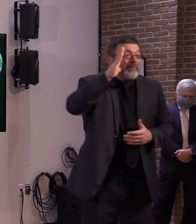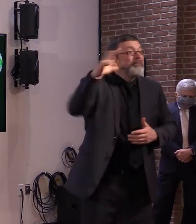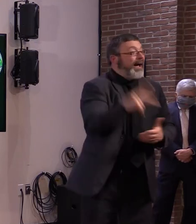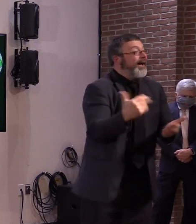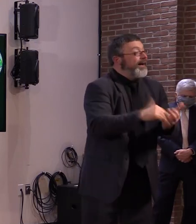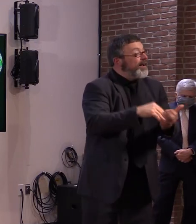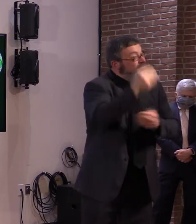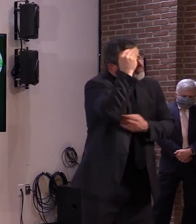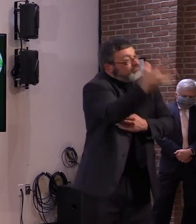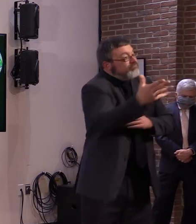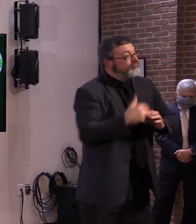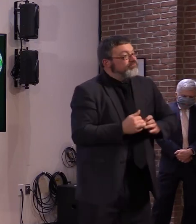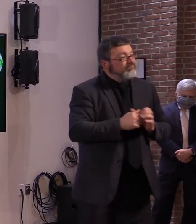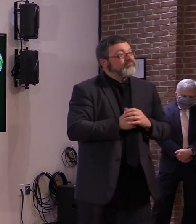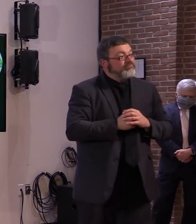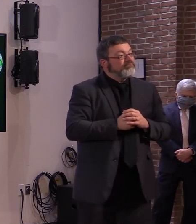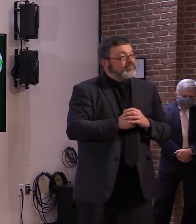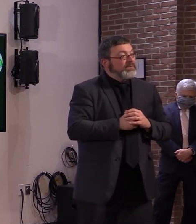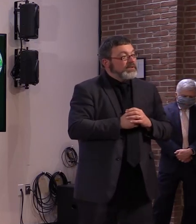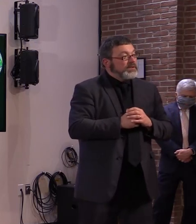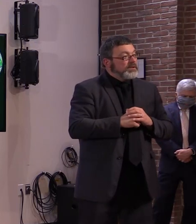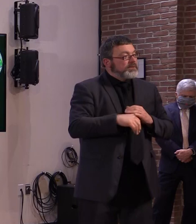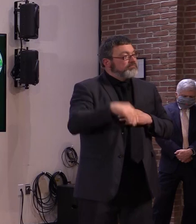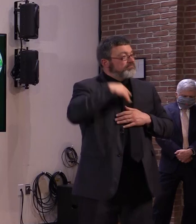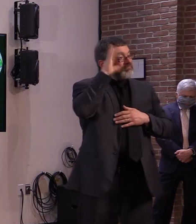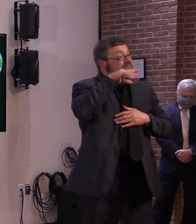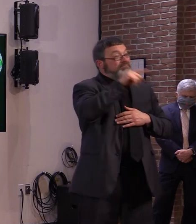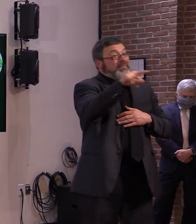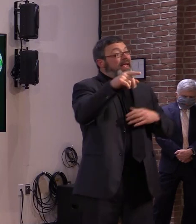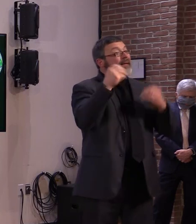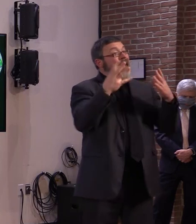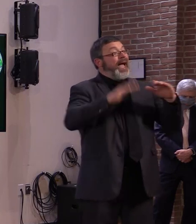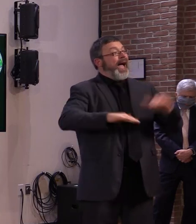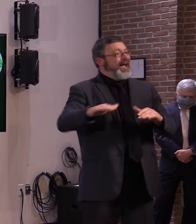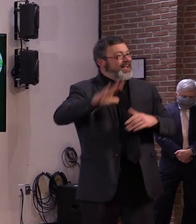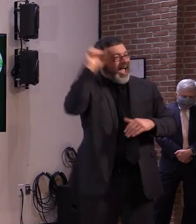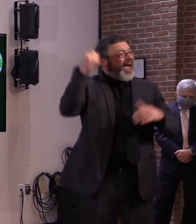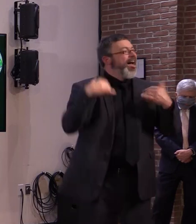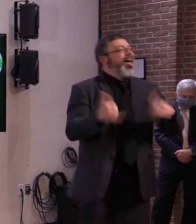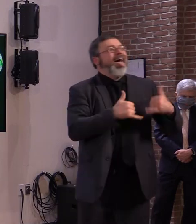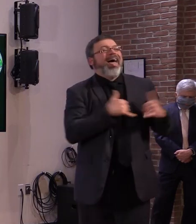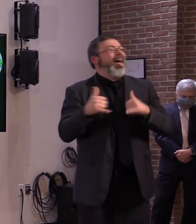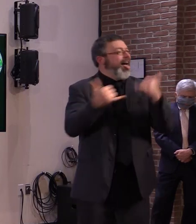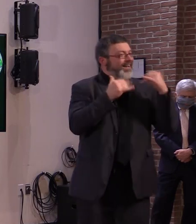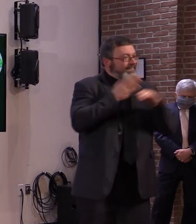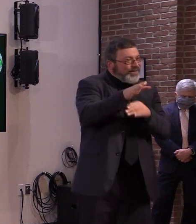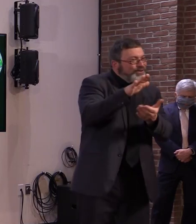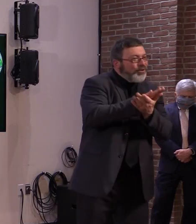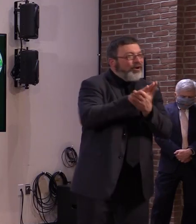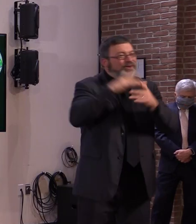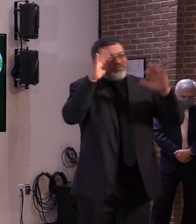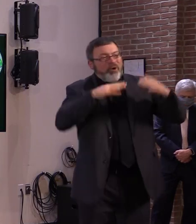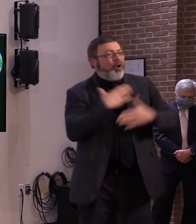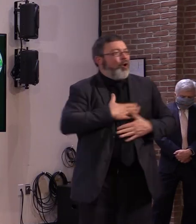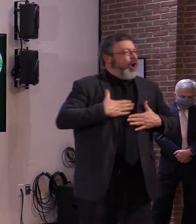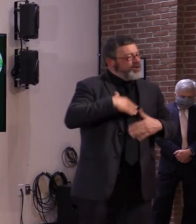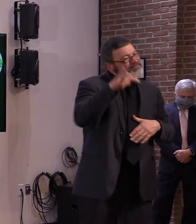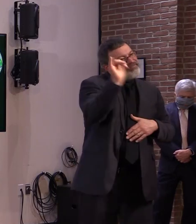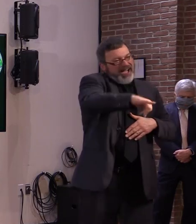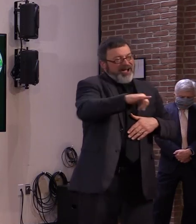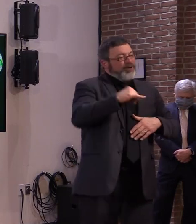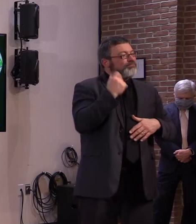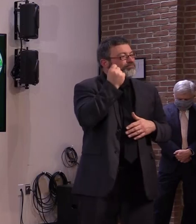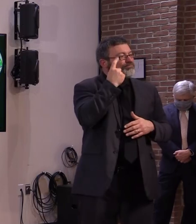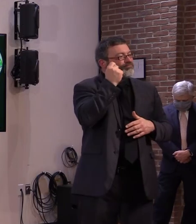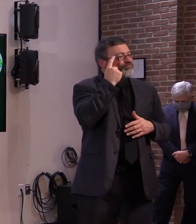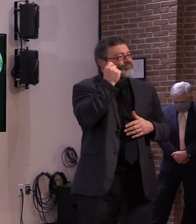students playing and having fun in the snow during recess and after school. There are many pictures of students sledding, building